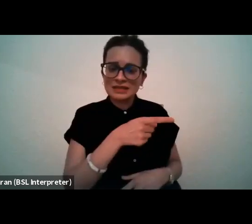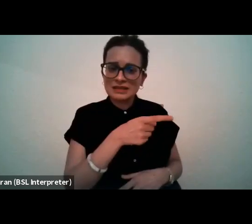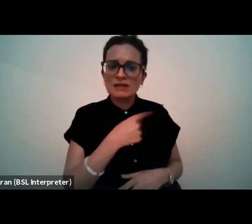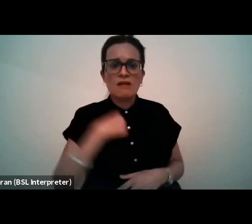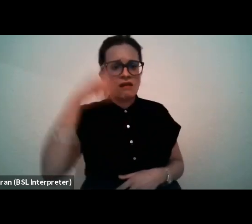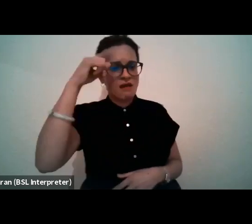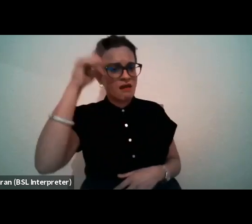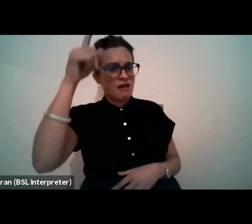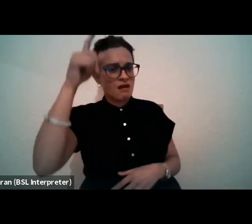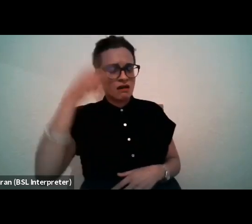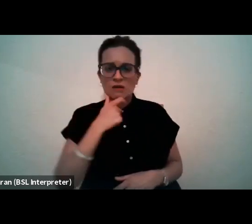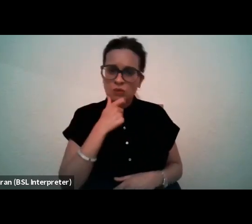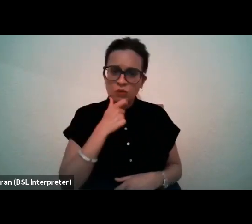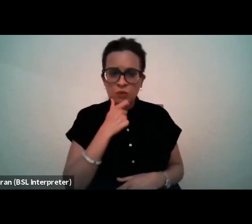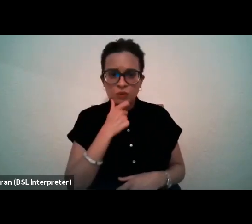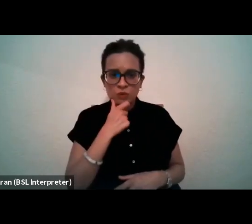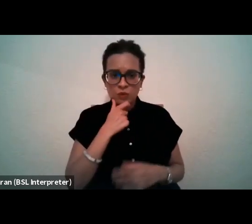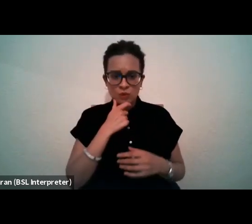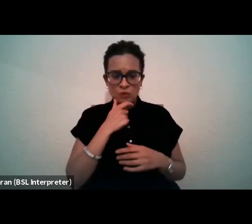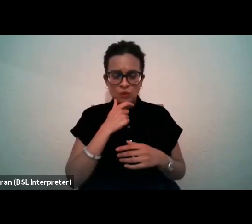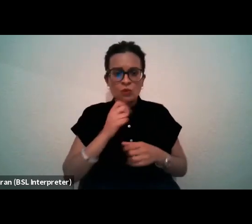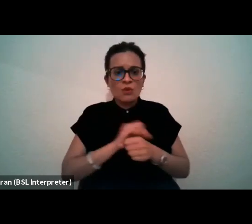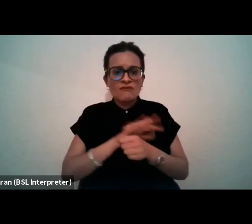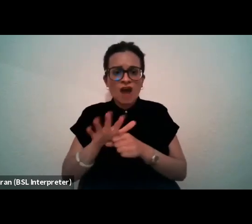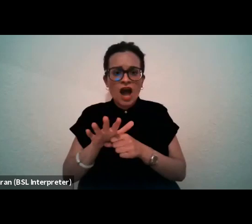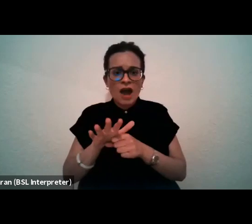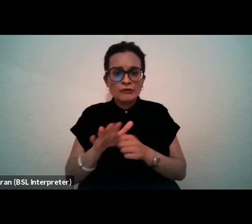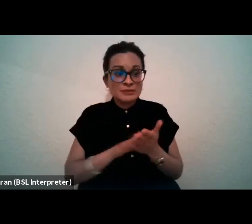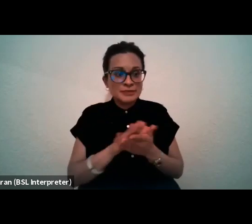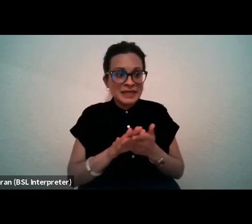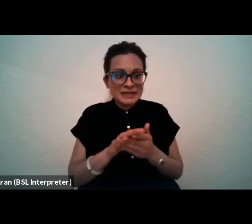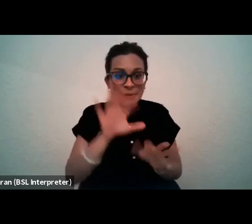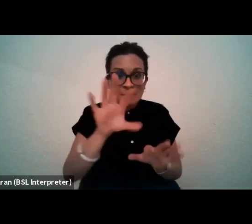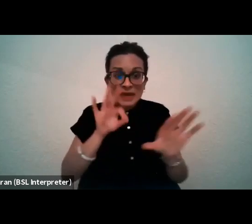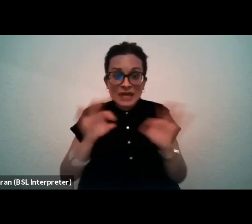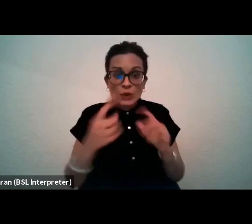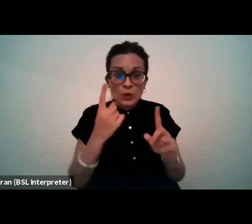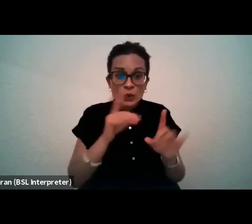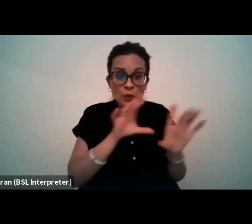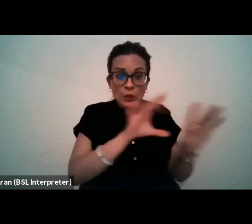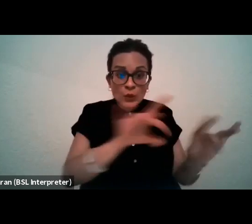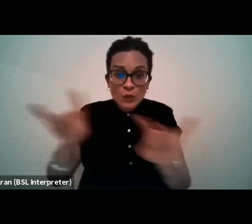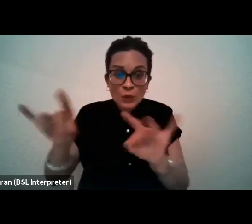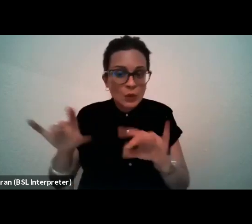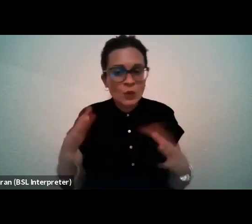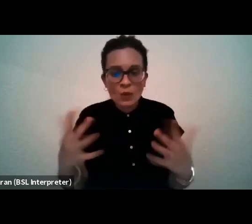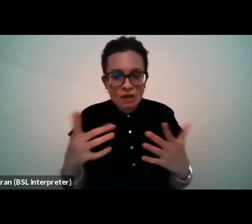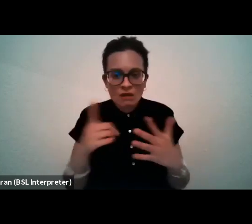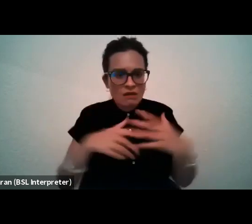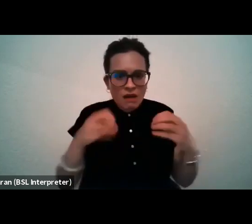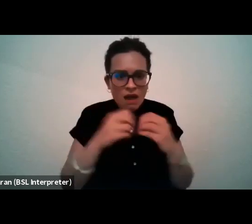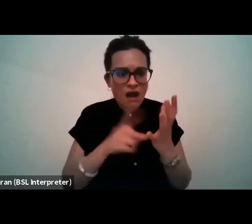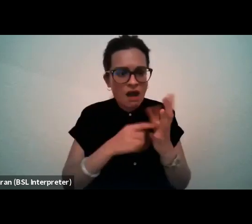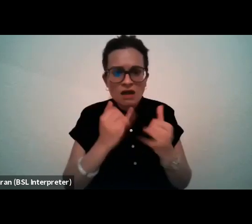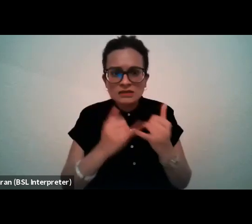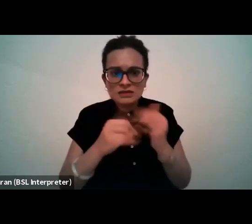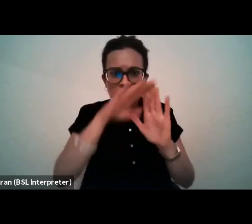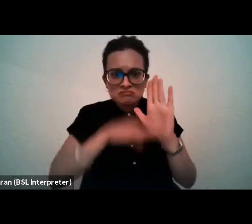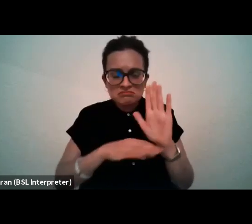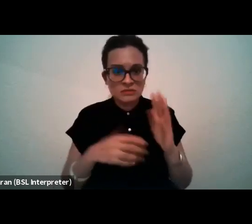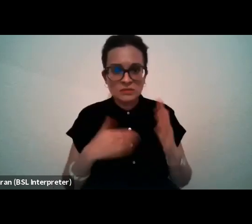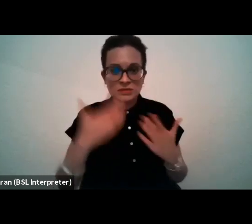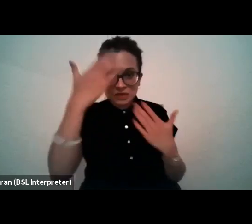people saying the virus doesn't know race, it doesn't know class, and all of these things. And